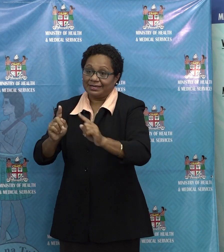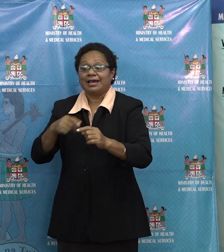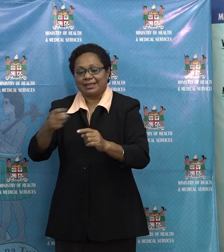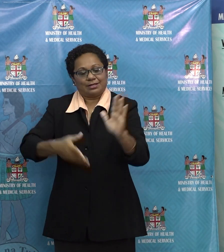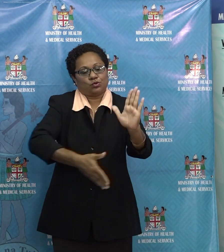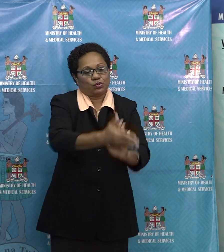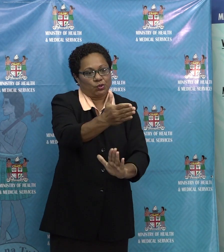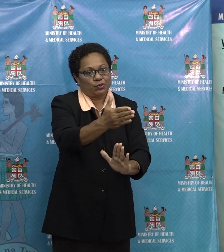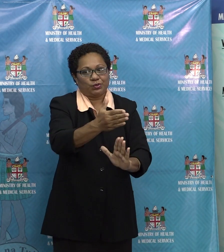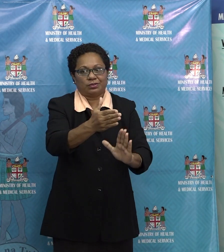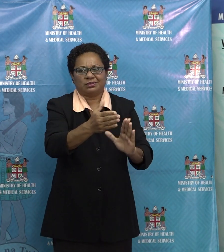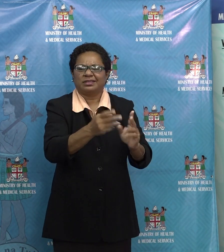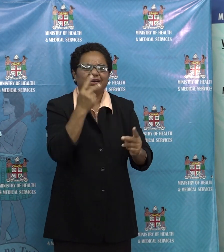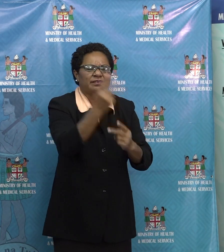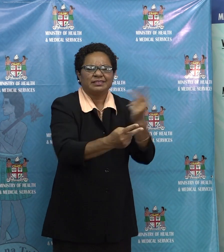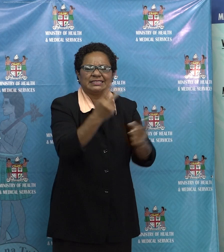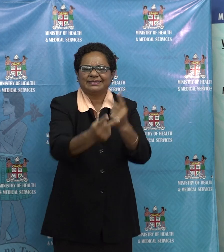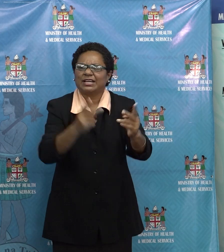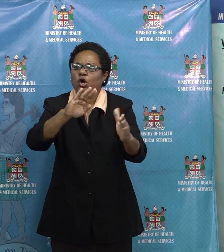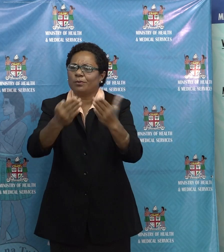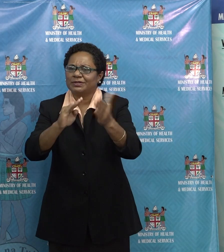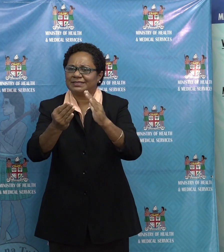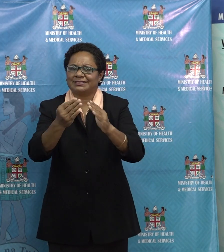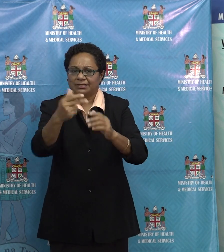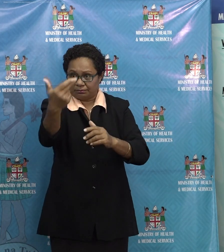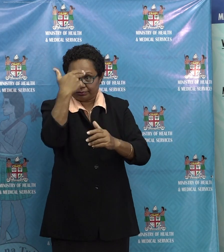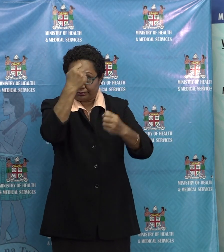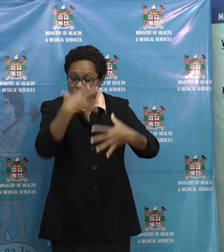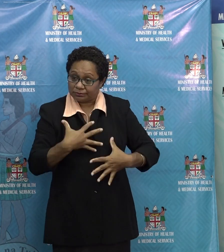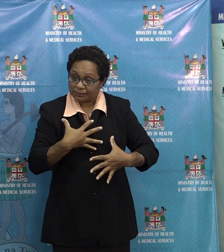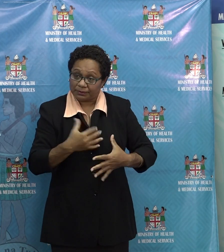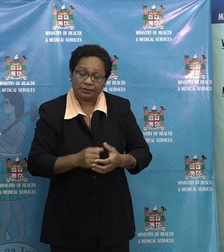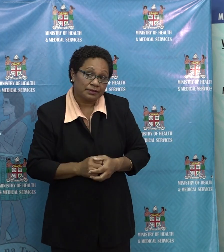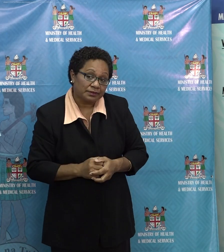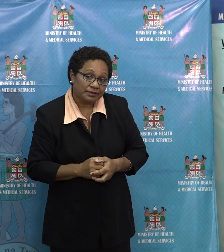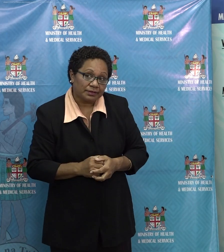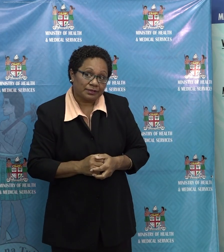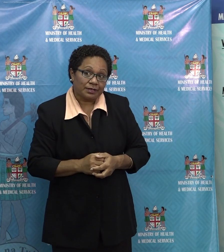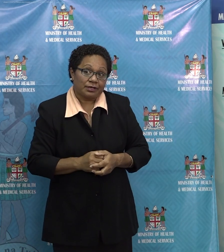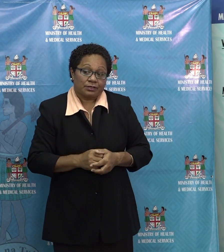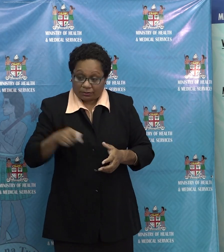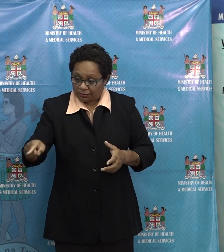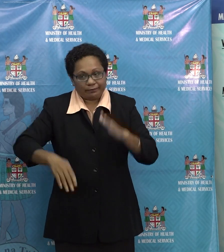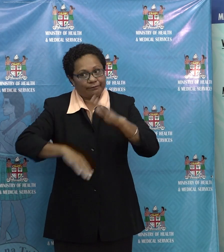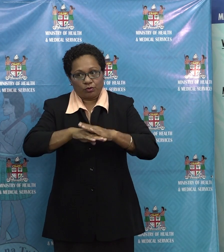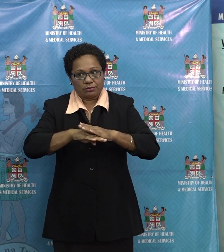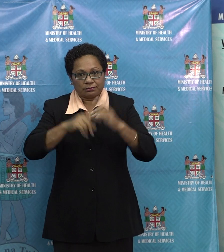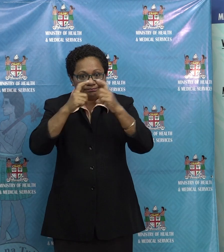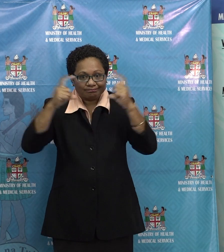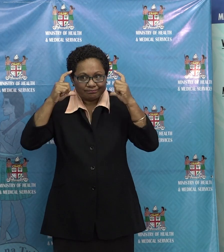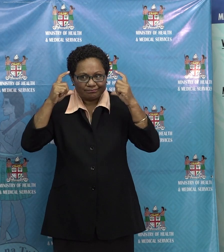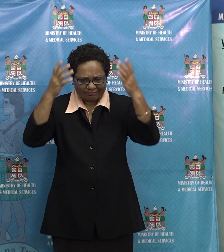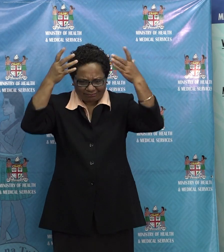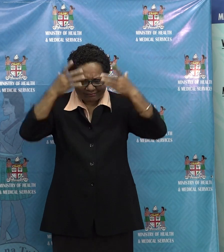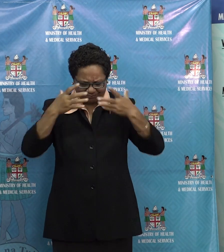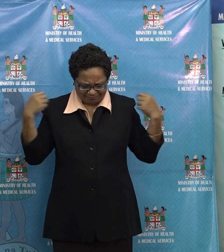teams. So when they go out and do screening, they are fully clad in protective PPE, and they follow